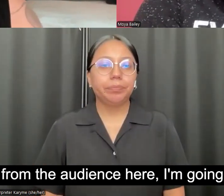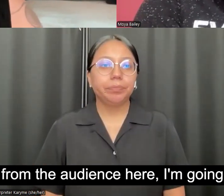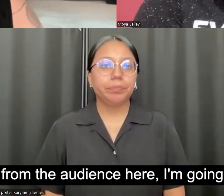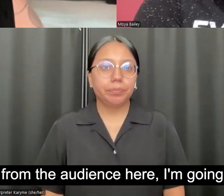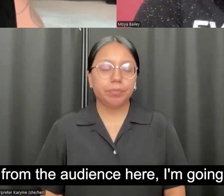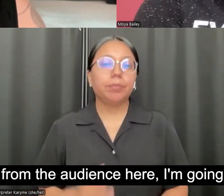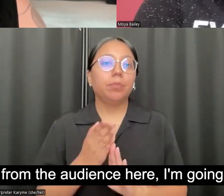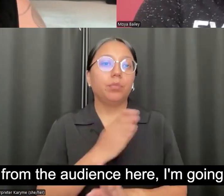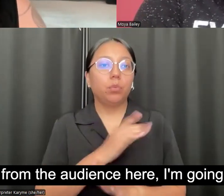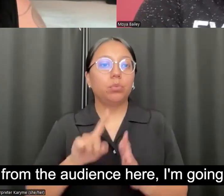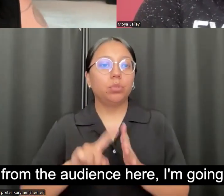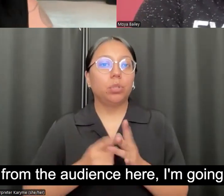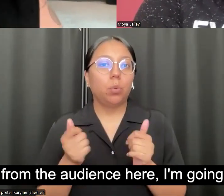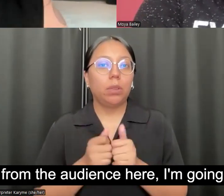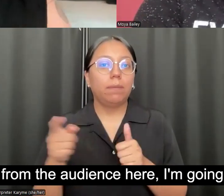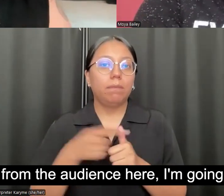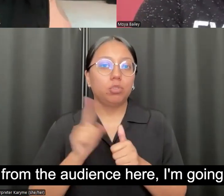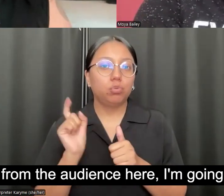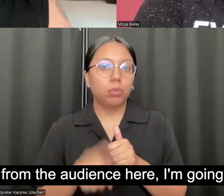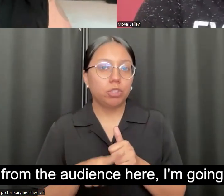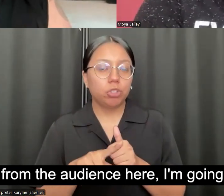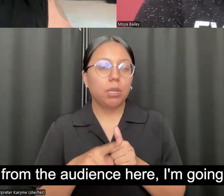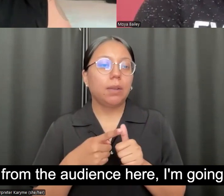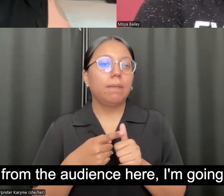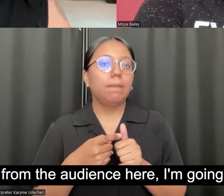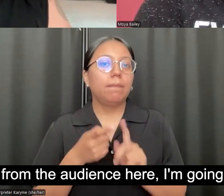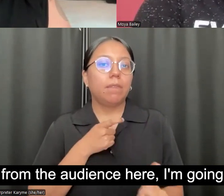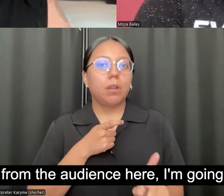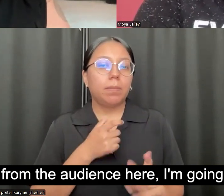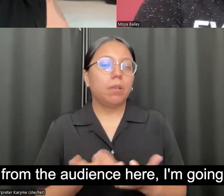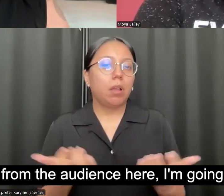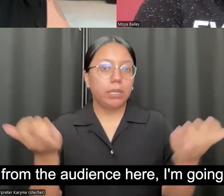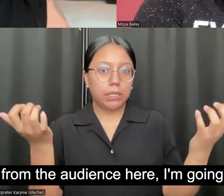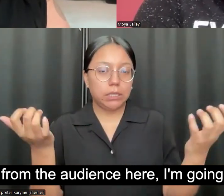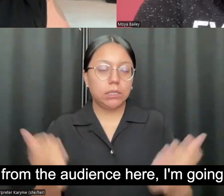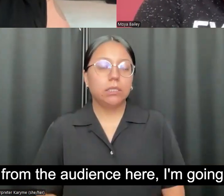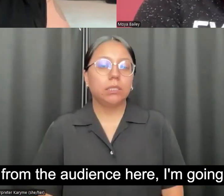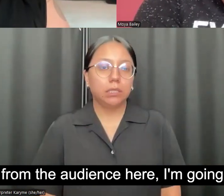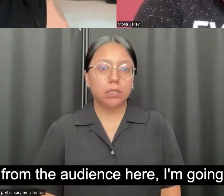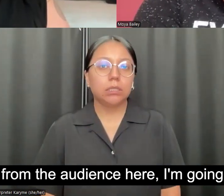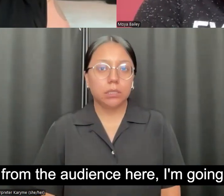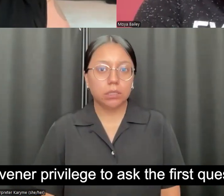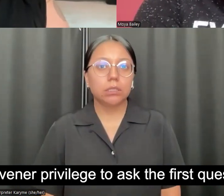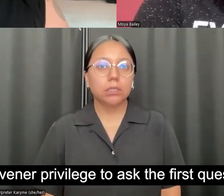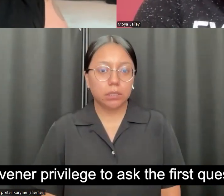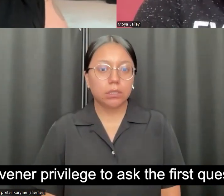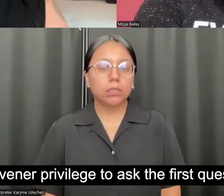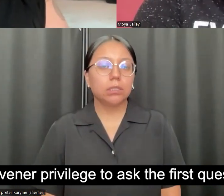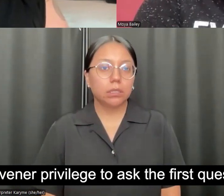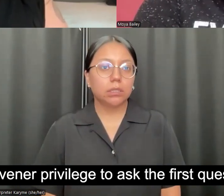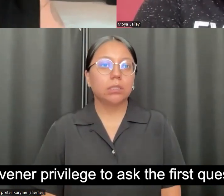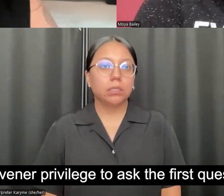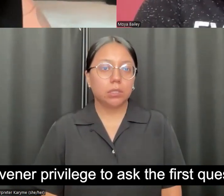question from the audience here, I'm going to use my